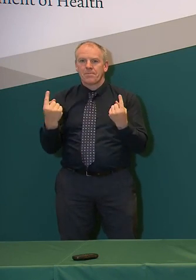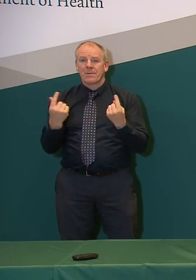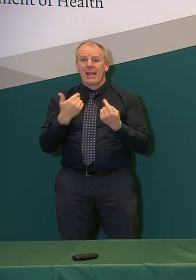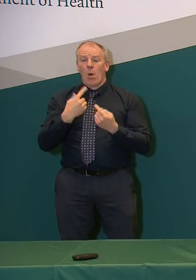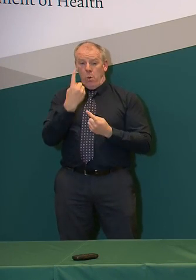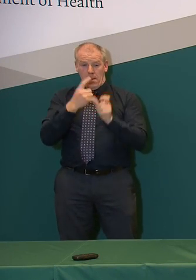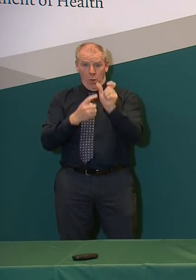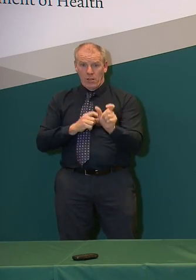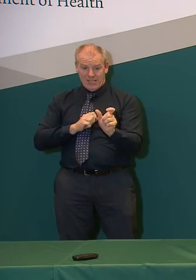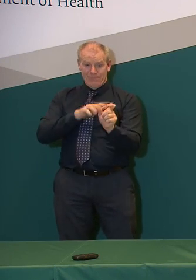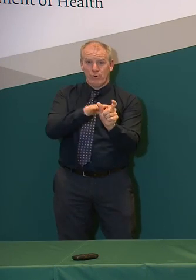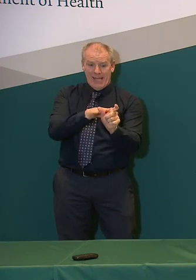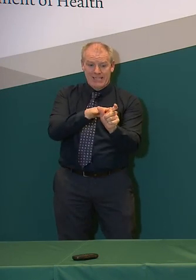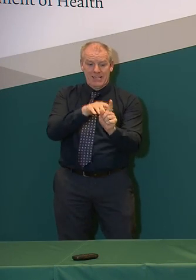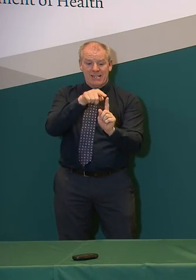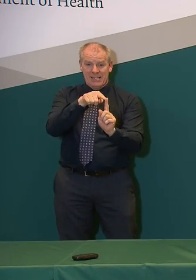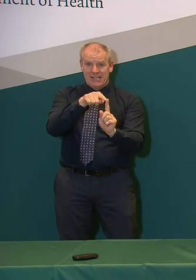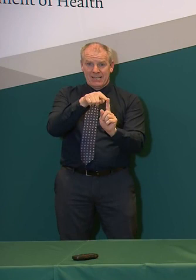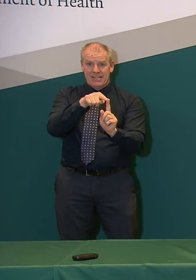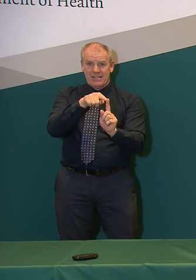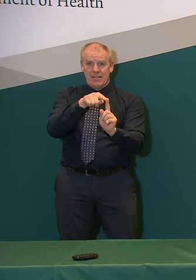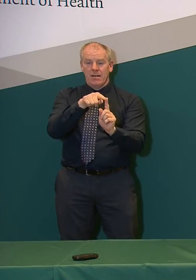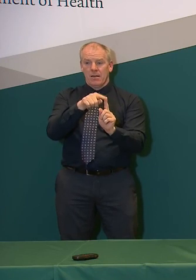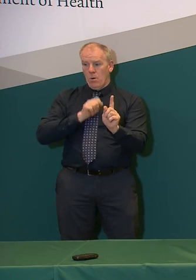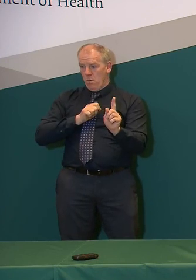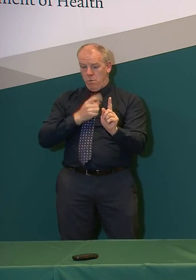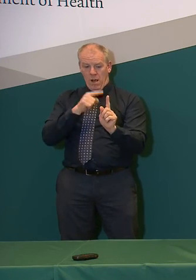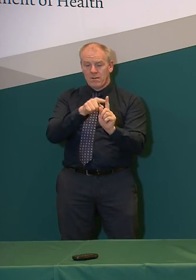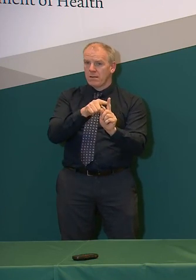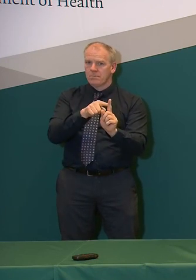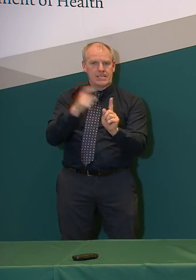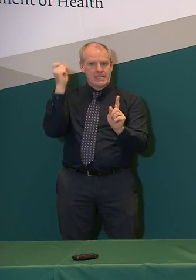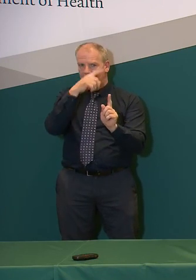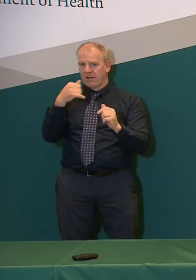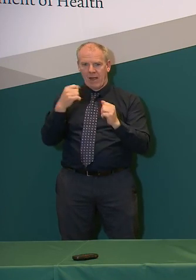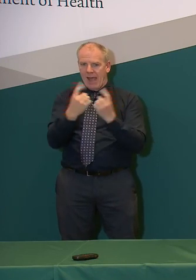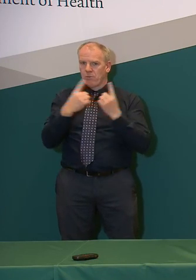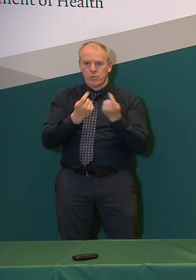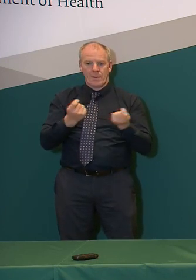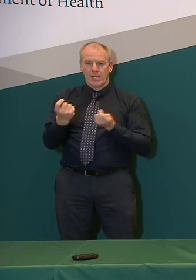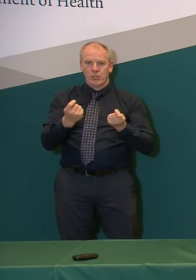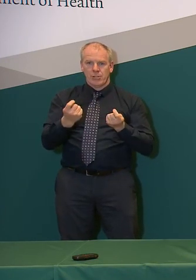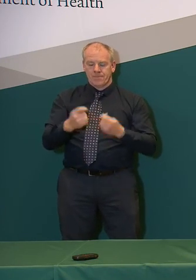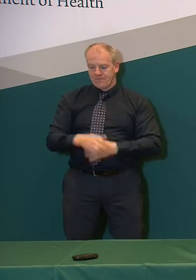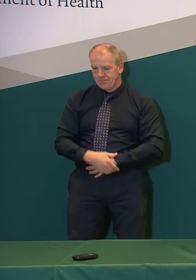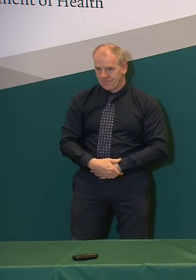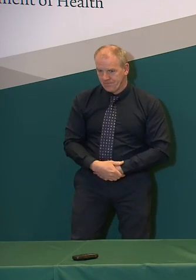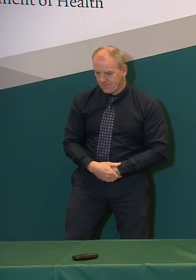one person on average, collectively, we're going to find it very difficult to manage this.